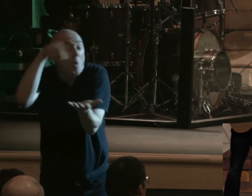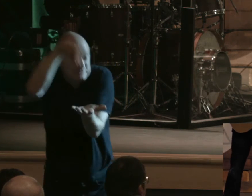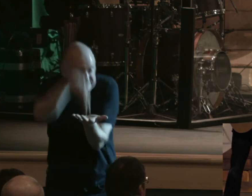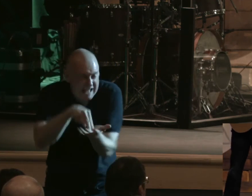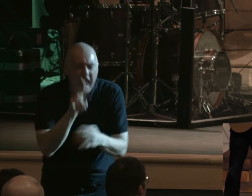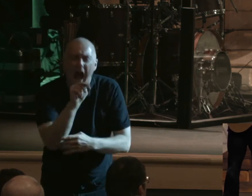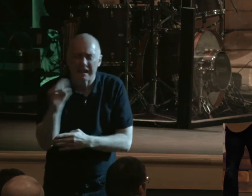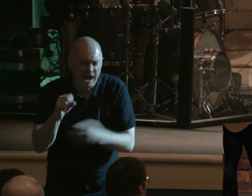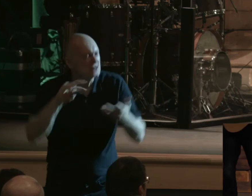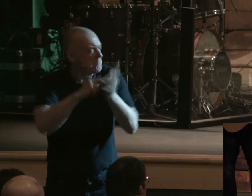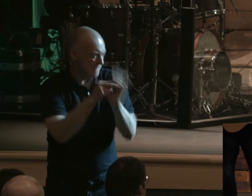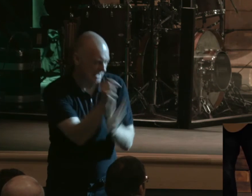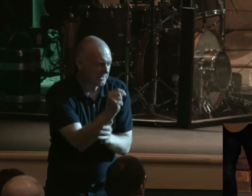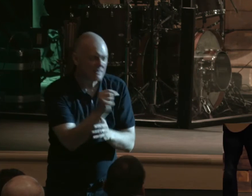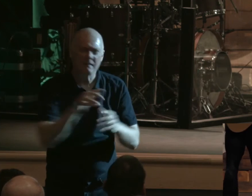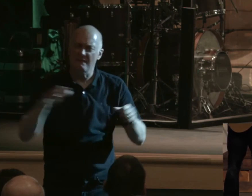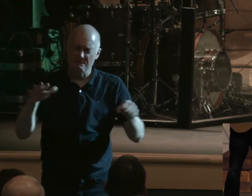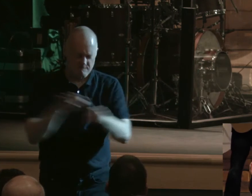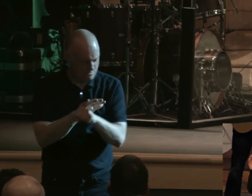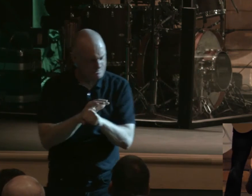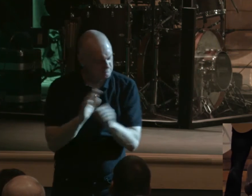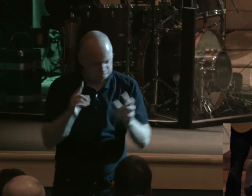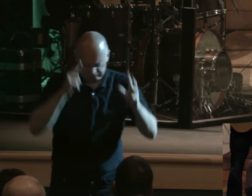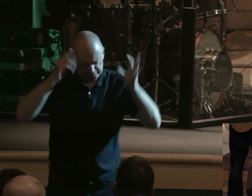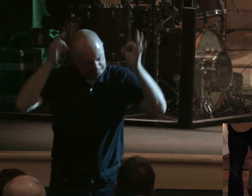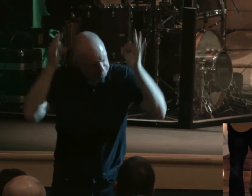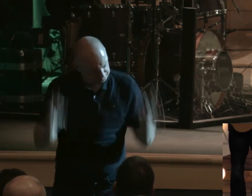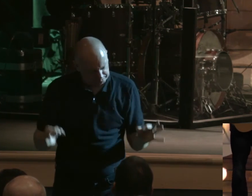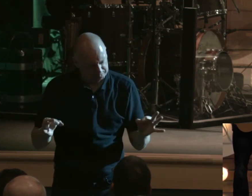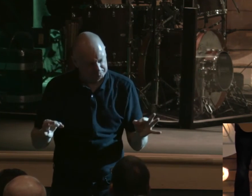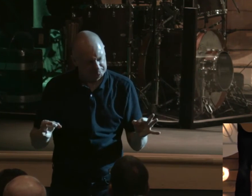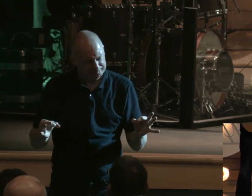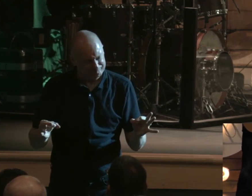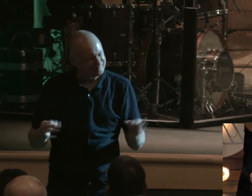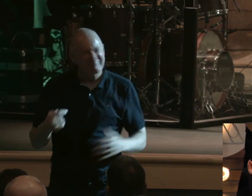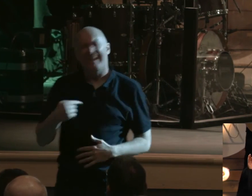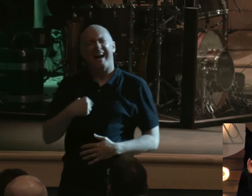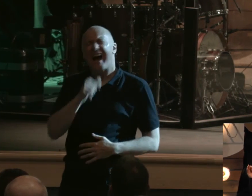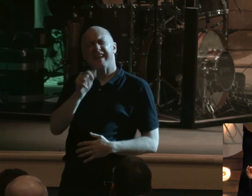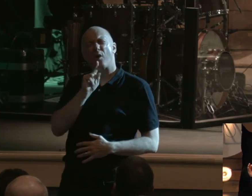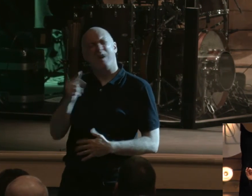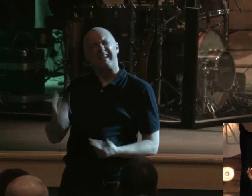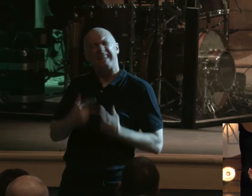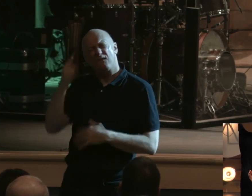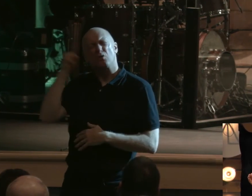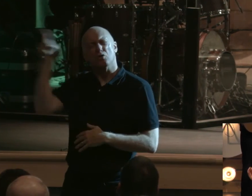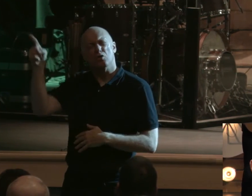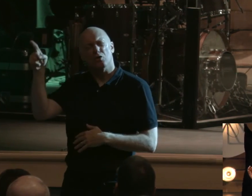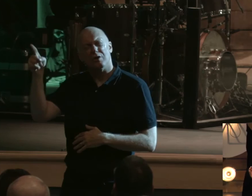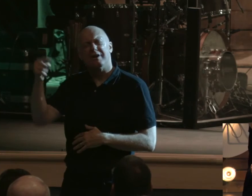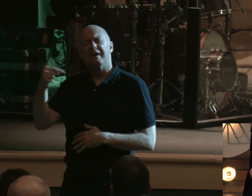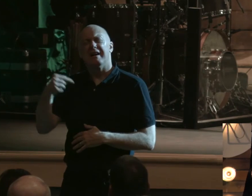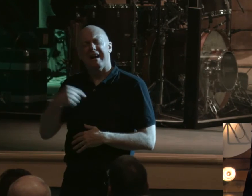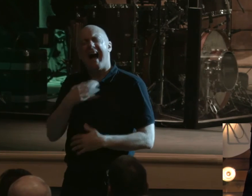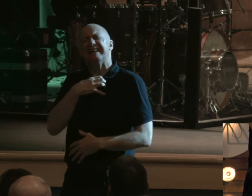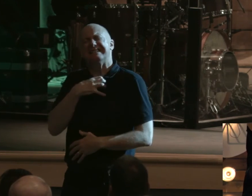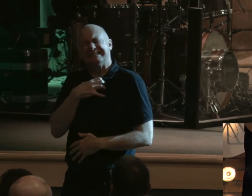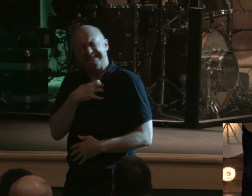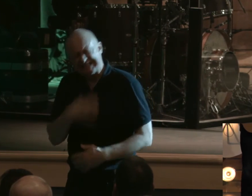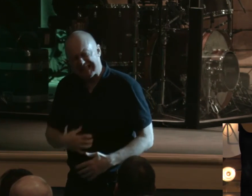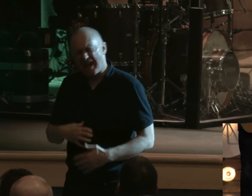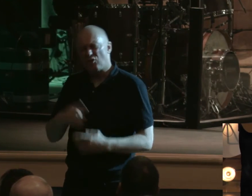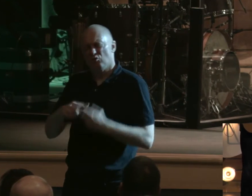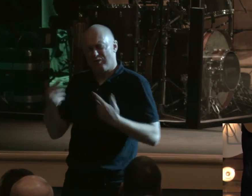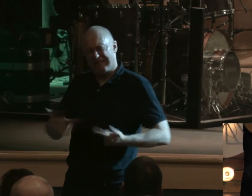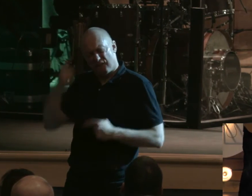okay? This is a full resolve right now. I haven't been who you want me to be, and I desire right now for a greater capacity by the